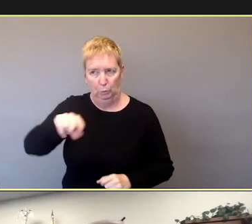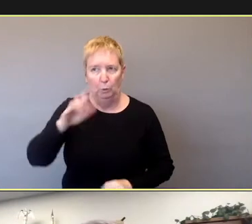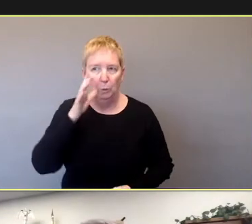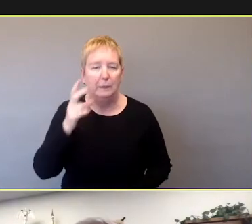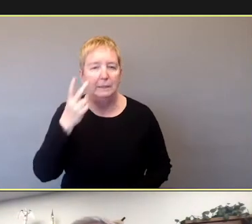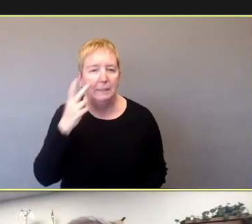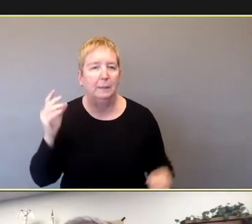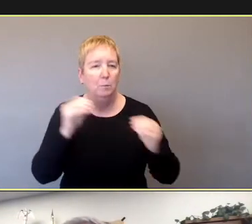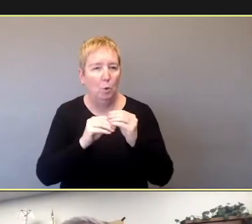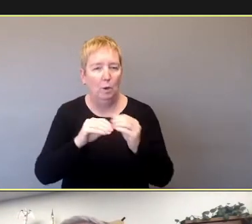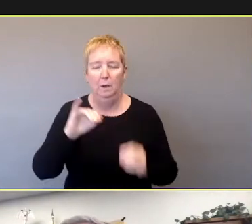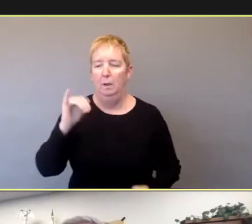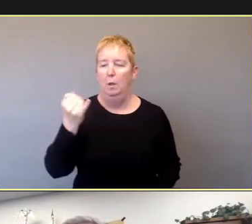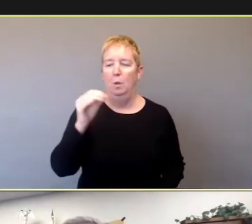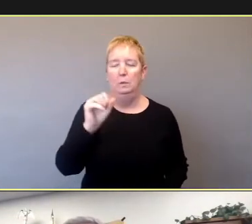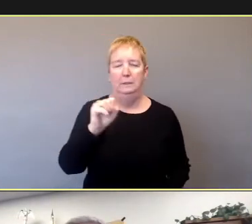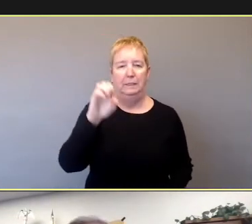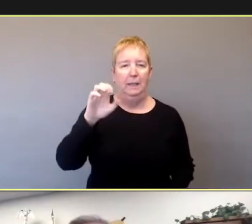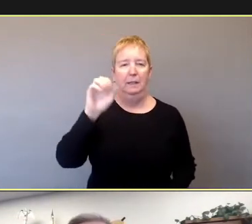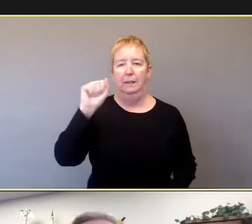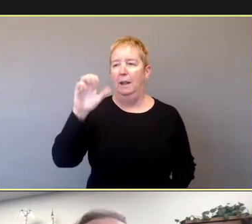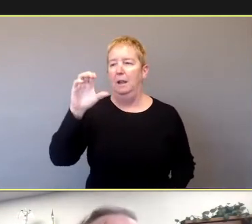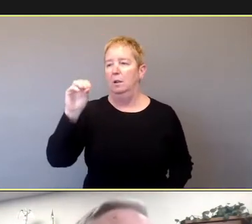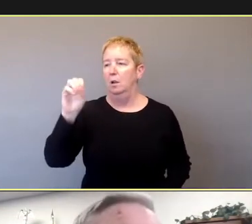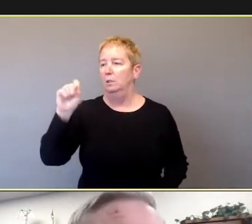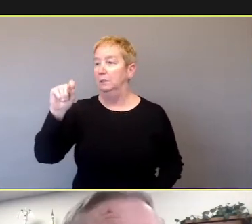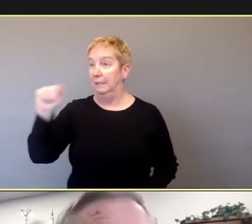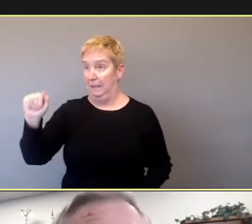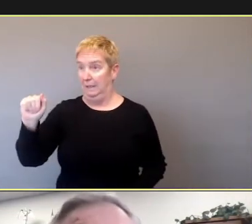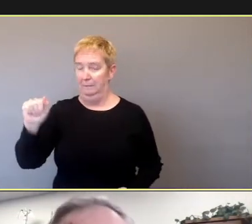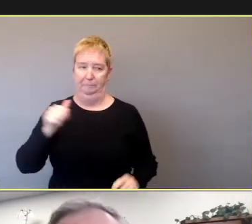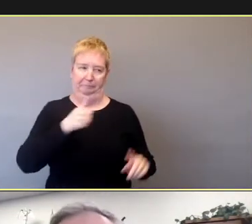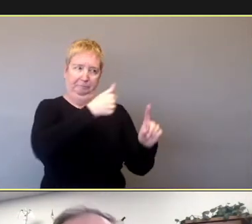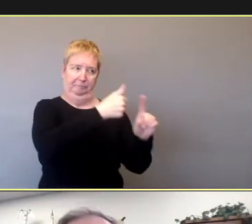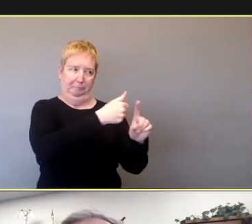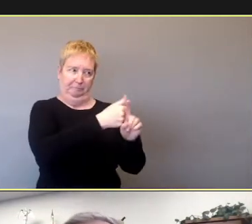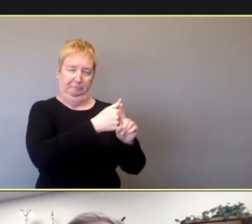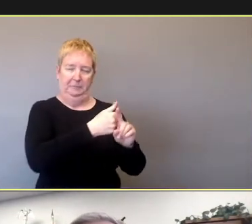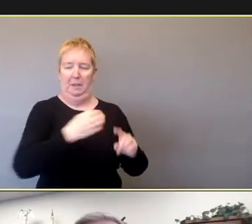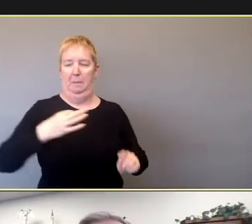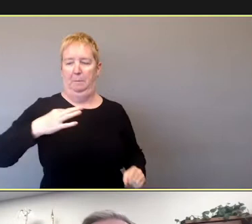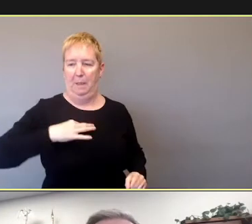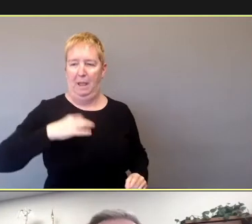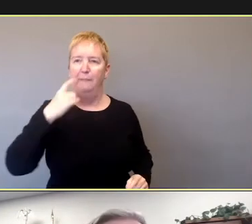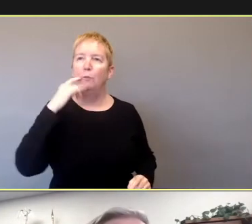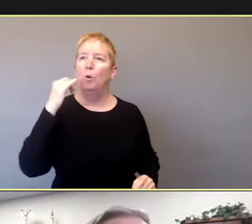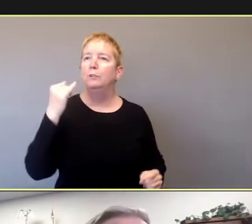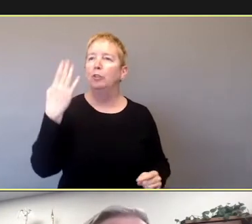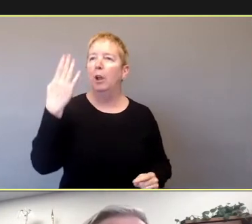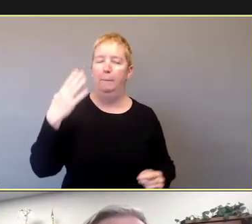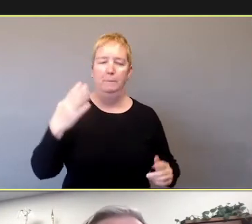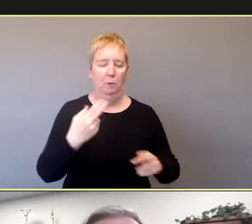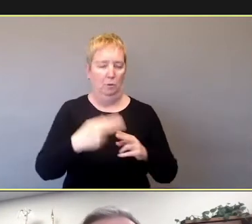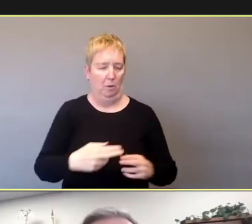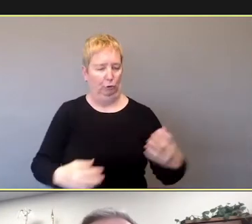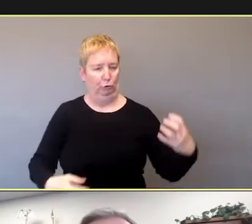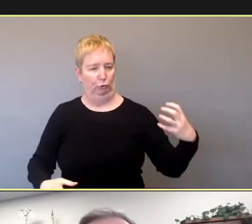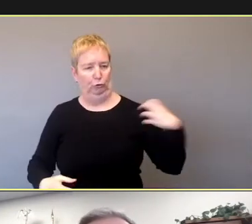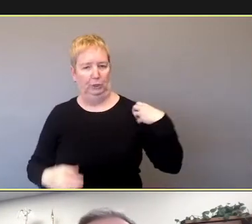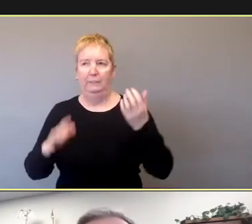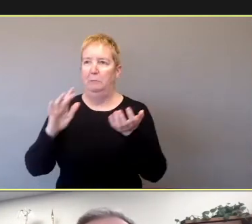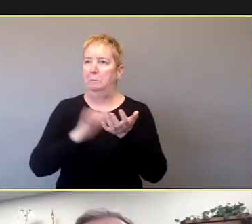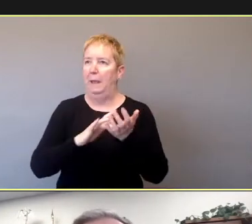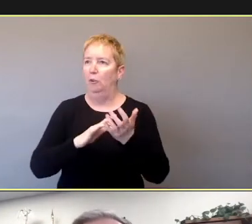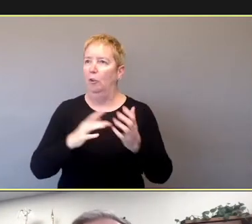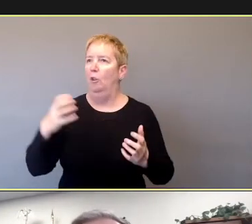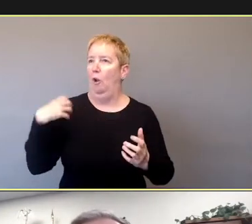Jose Acosta. Jose applied for the job of Chief Medical Officer at the Department of Health,